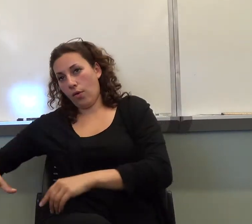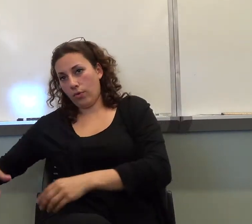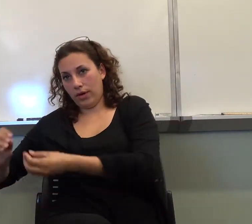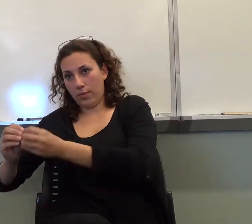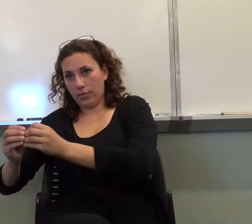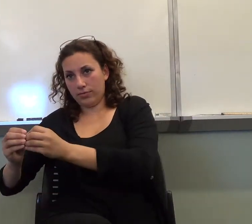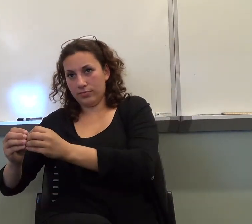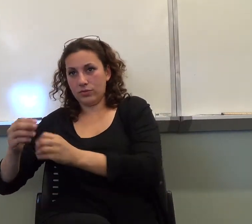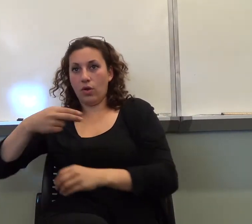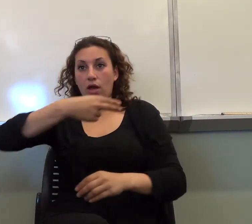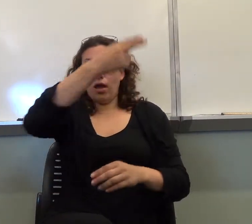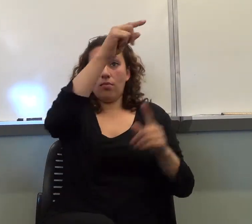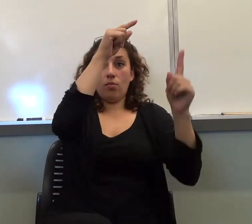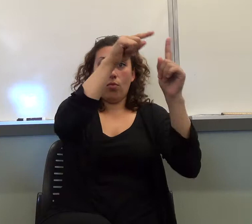And that's range.